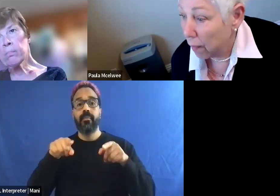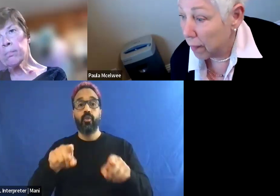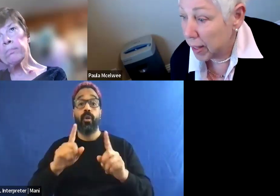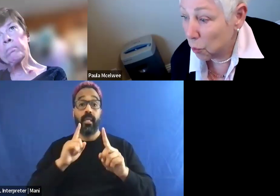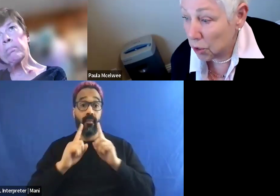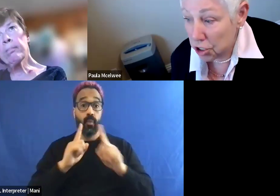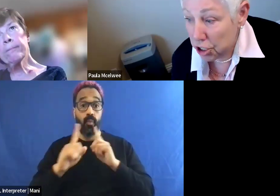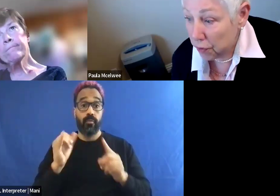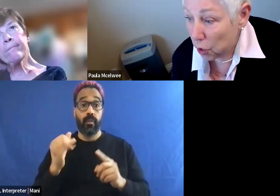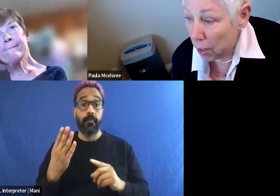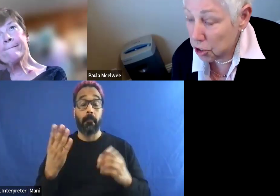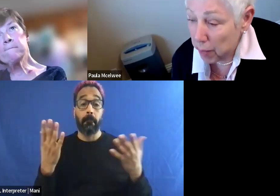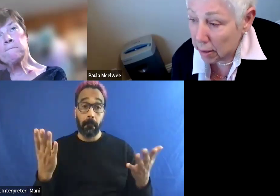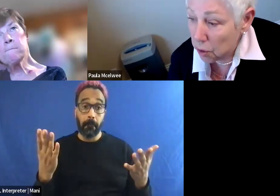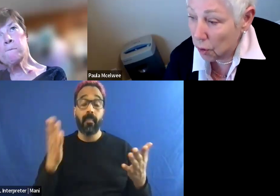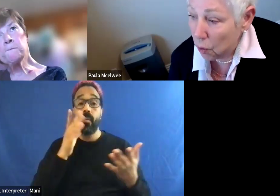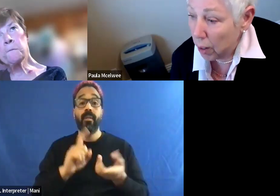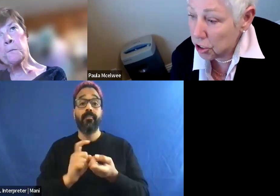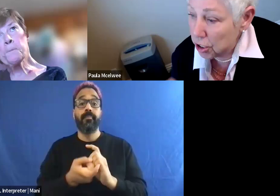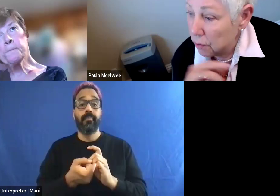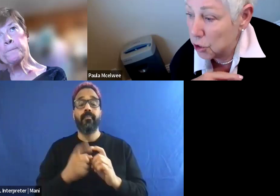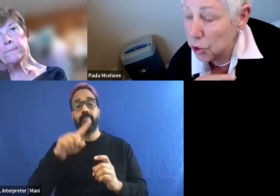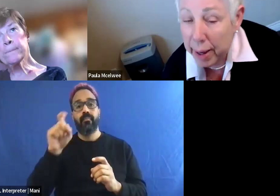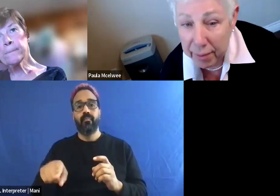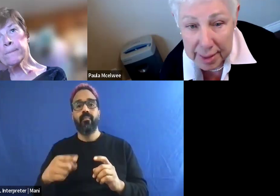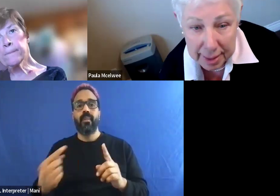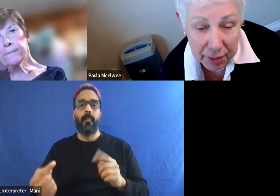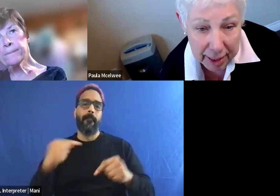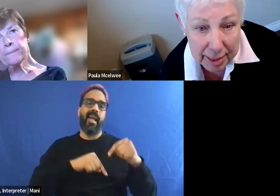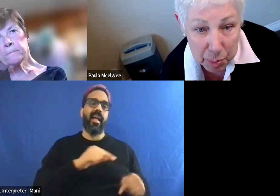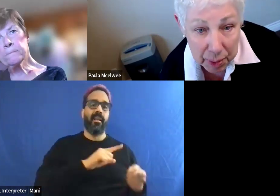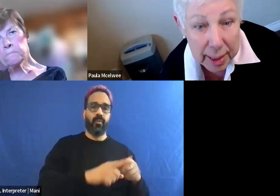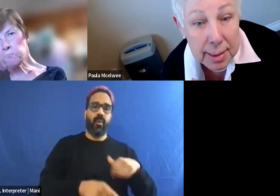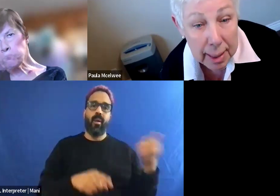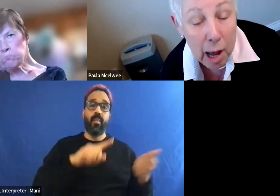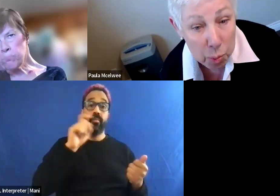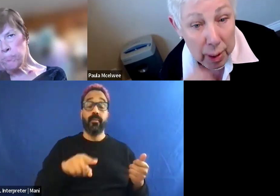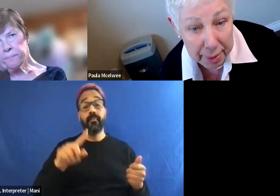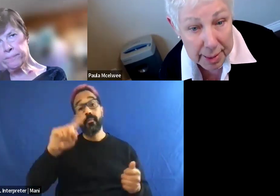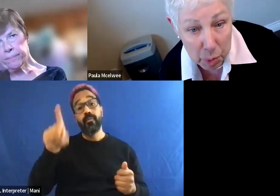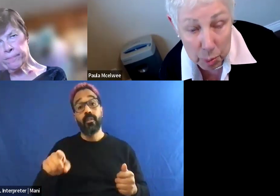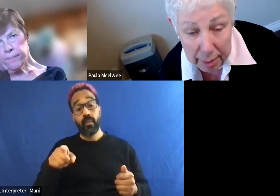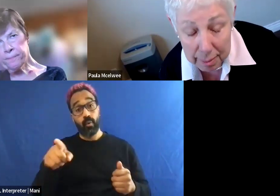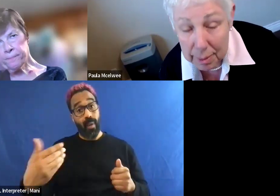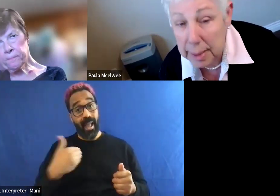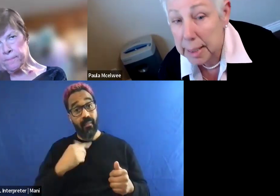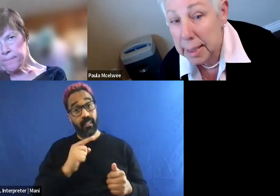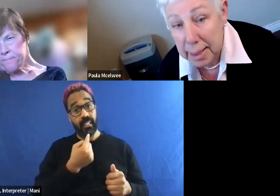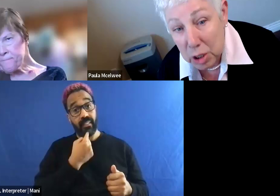interview, then we'll just shift the question back. So the question of do you have a significant disability is allowable at this